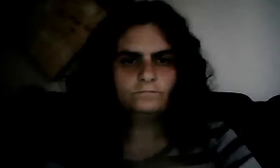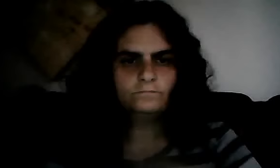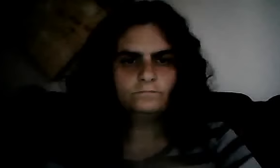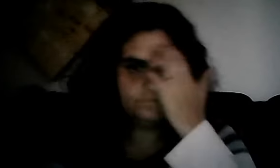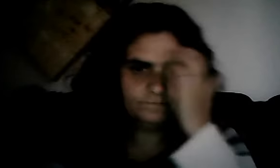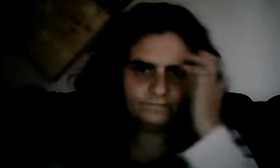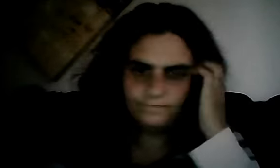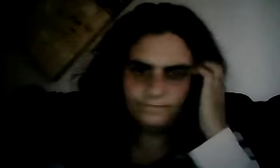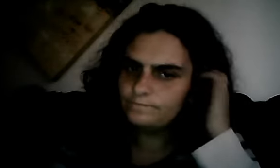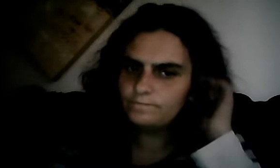Then who's that?